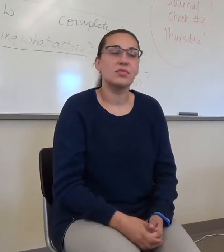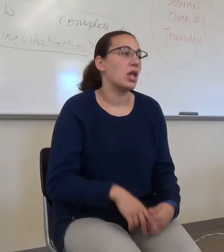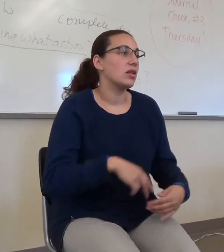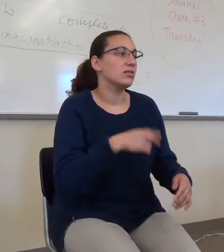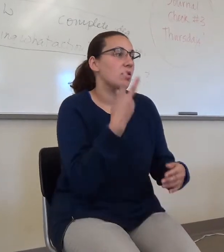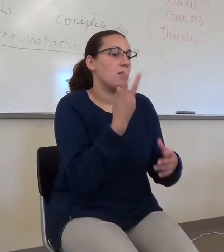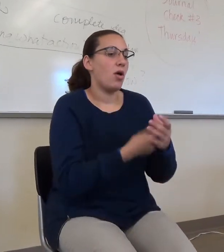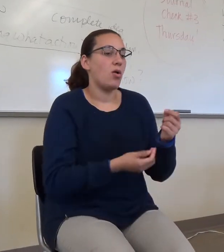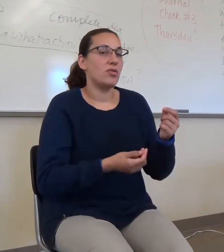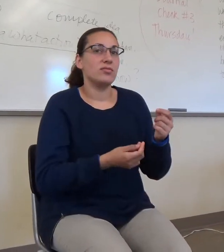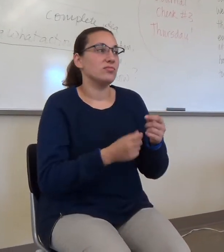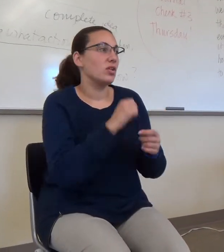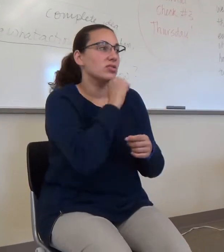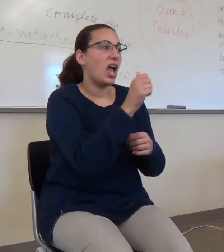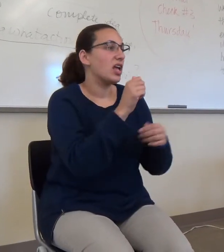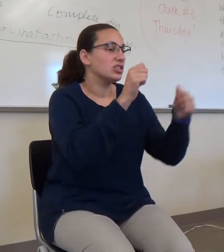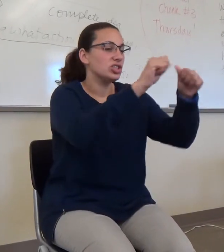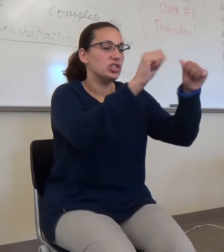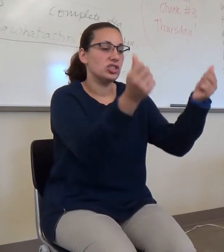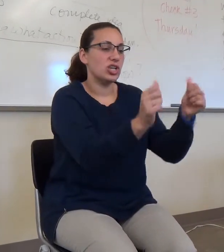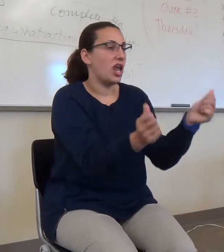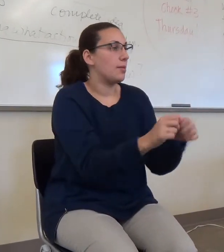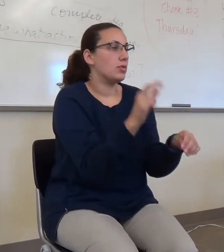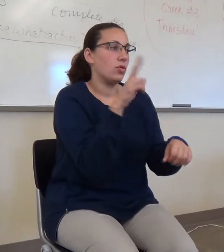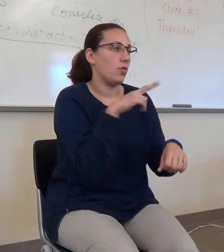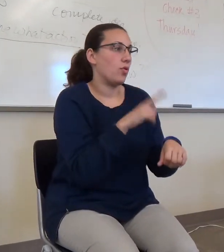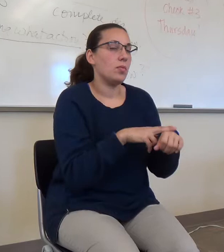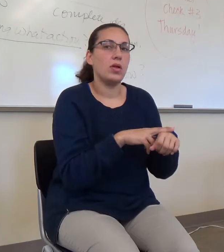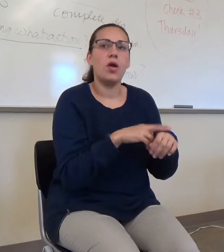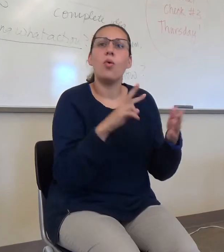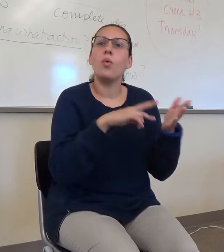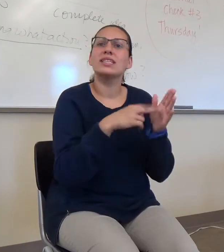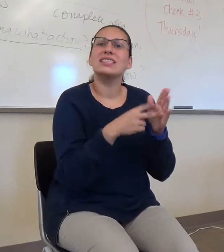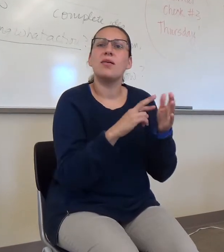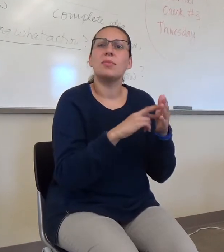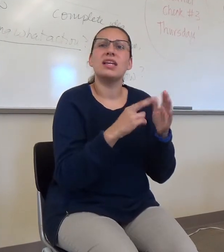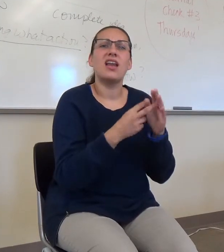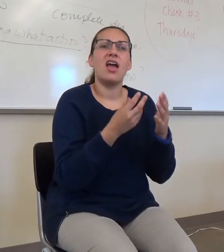irregularly shaped. What does this mean? Heavily cratered.